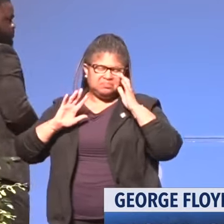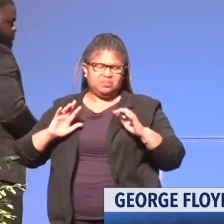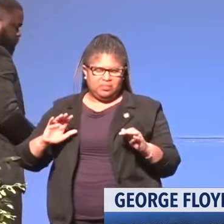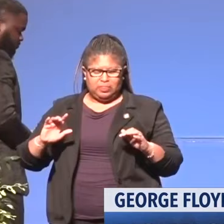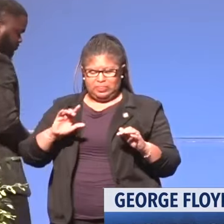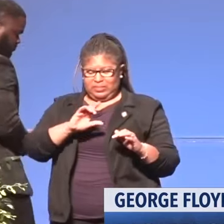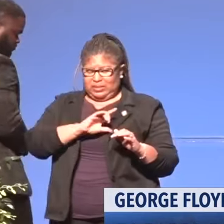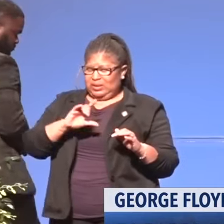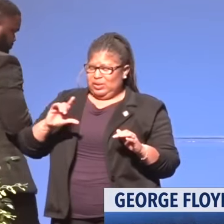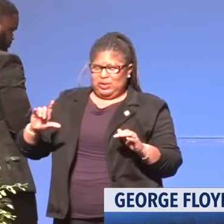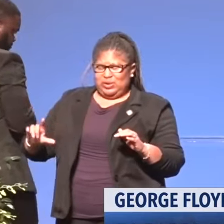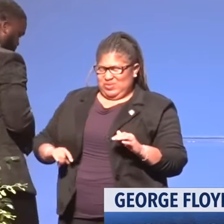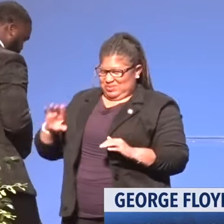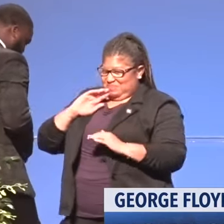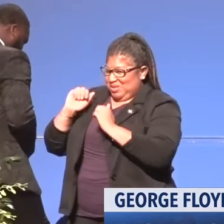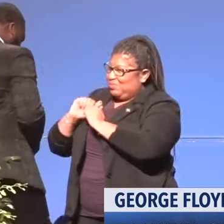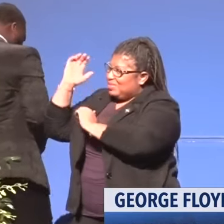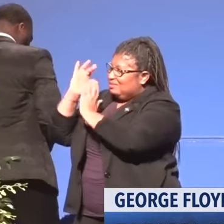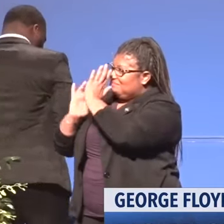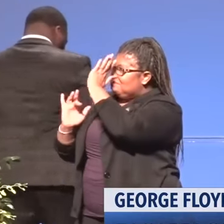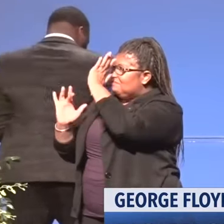Oh, thank you Jesus.